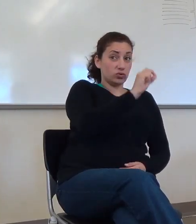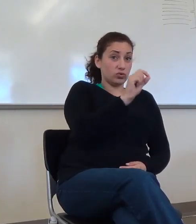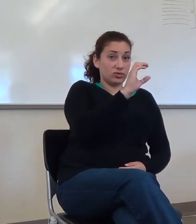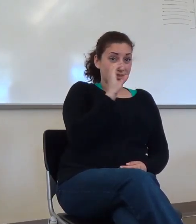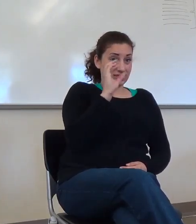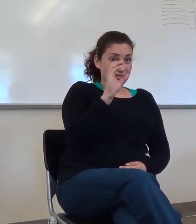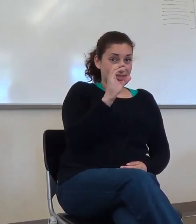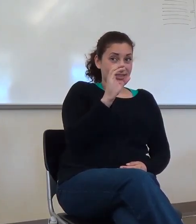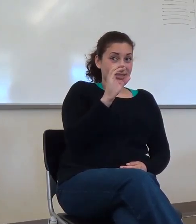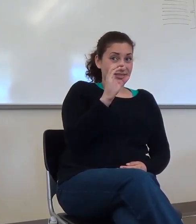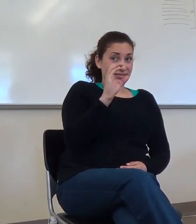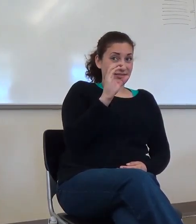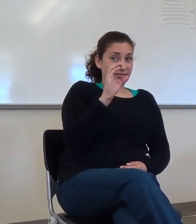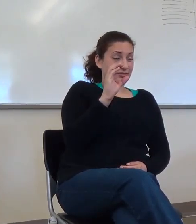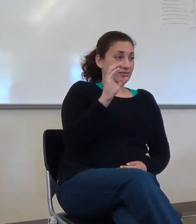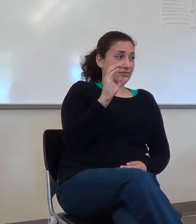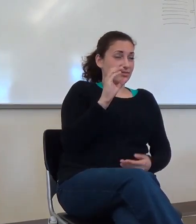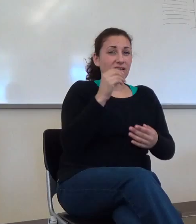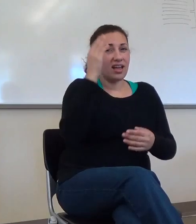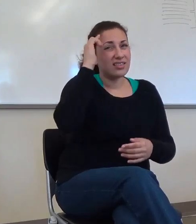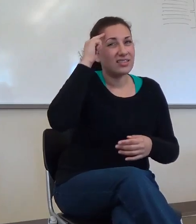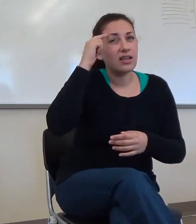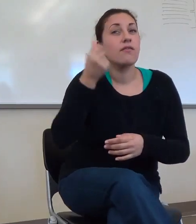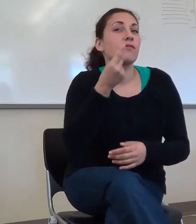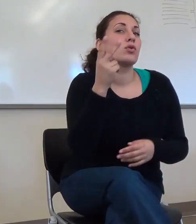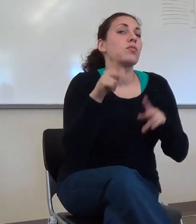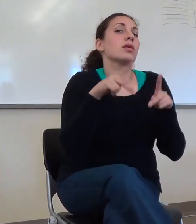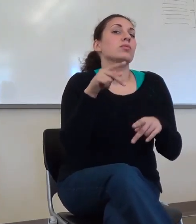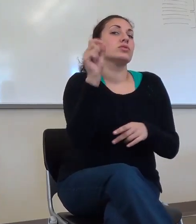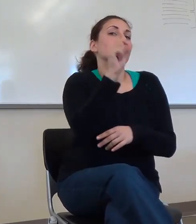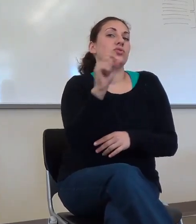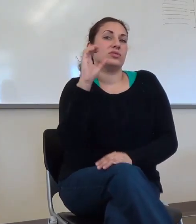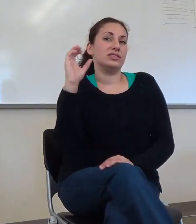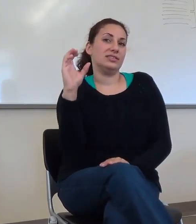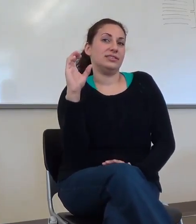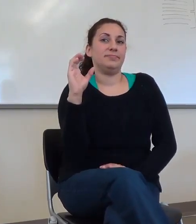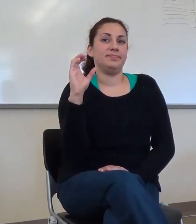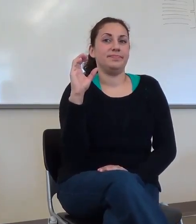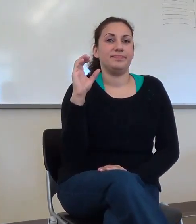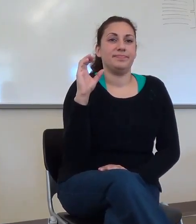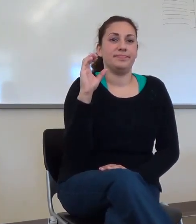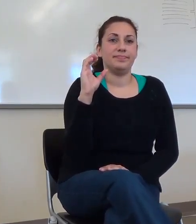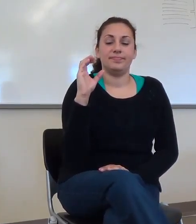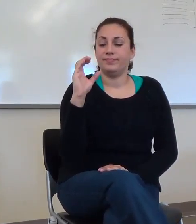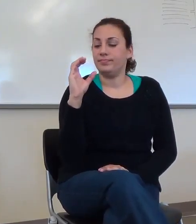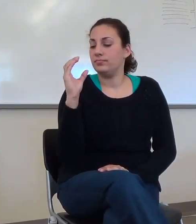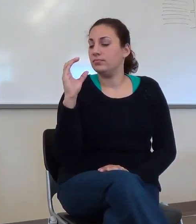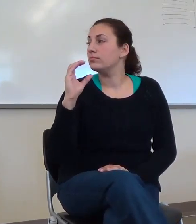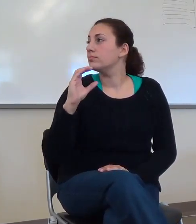on a couple of people's papers. When was it? Some other thing. I'm gonna